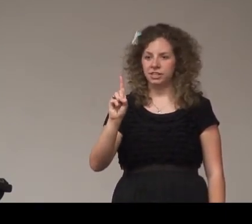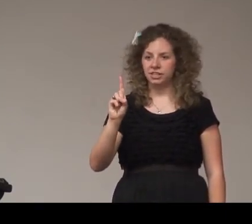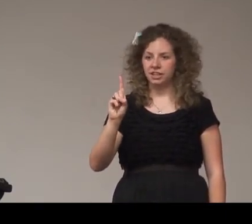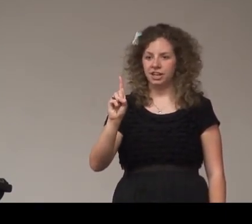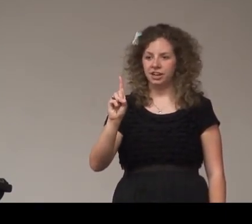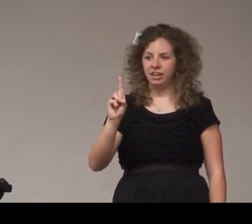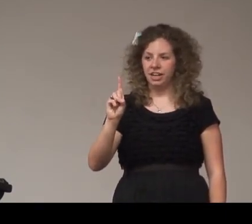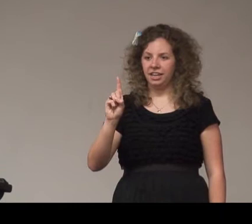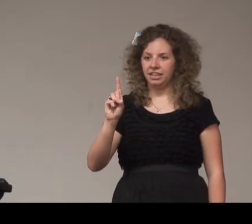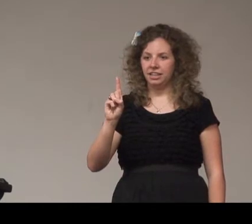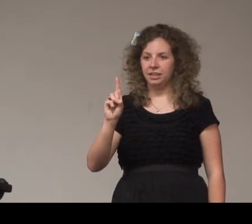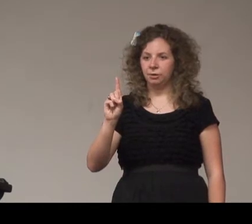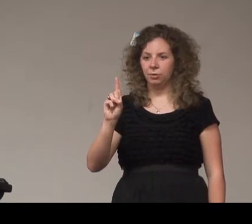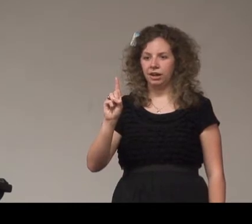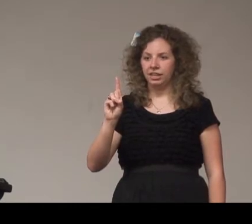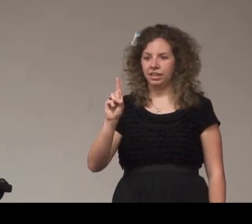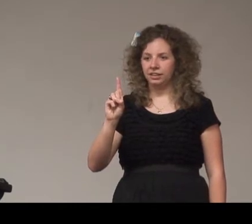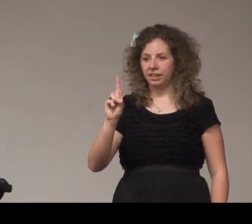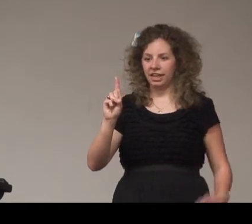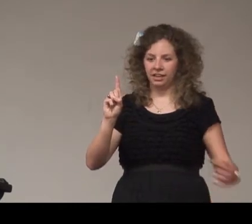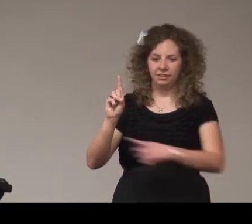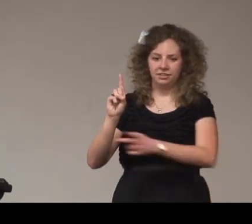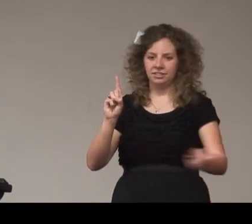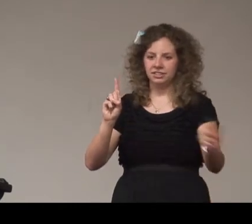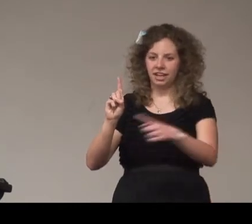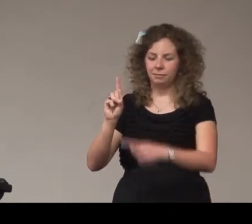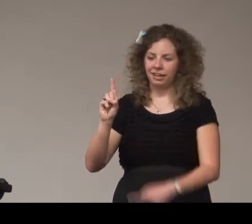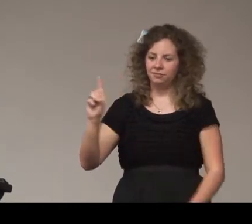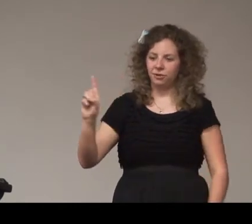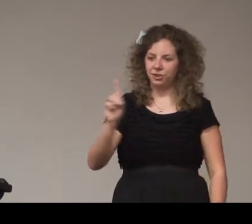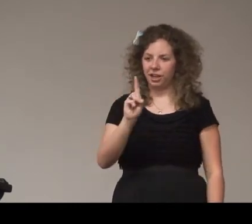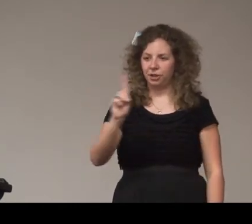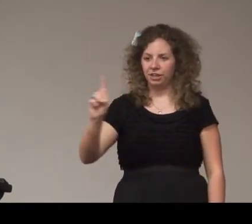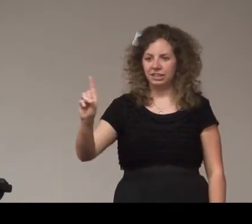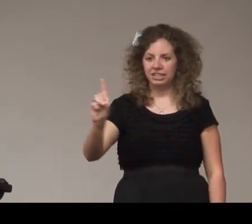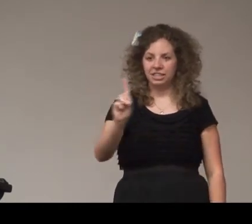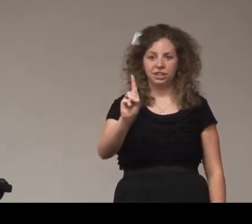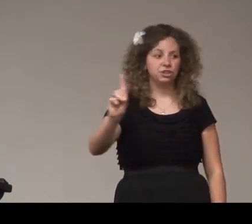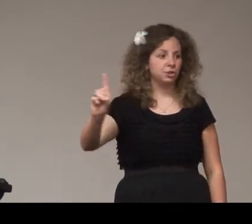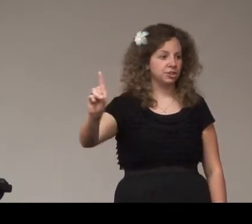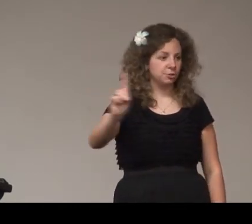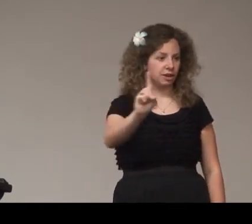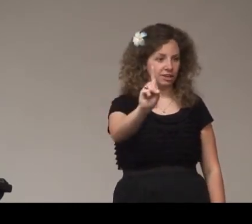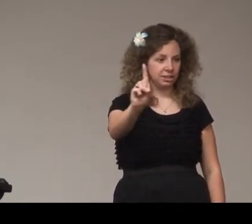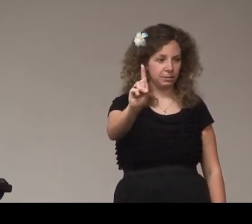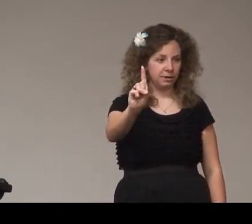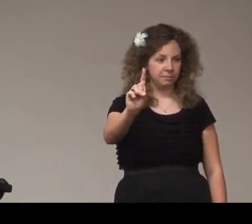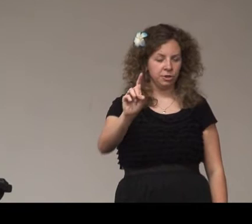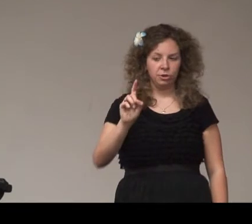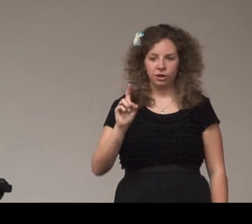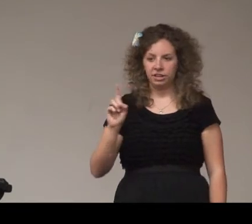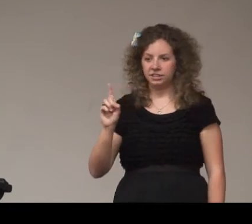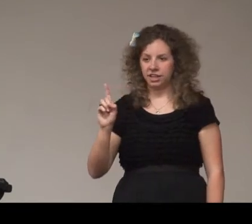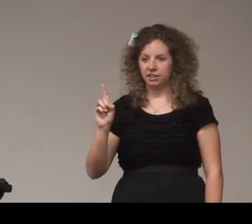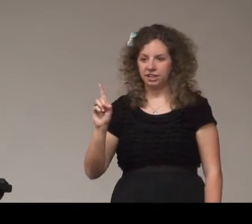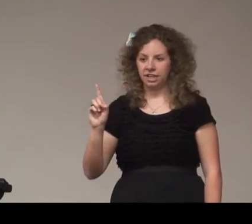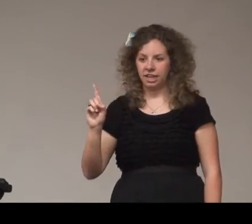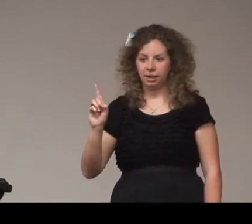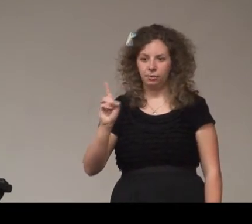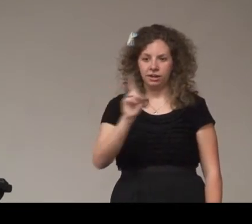standing there and then they were walking like zigzag back and forth, and I could go like this and I could show that they're walking this way. Or I could sign that they walked